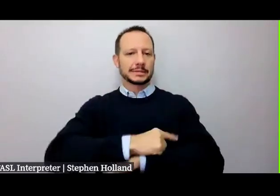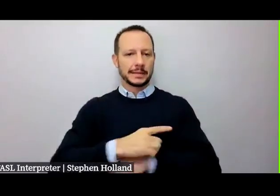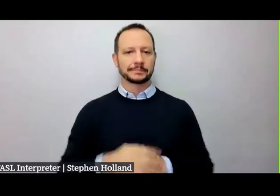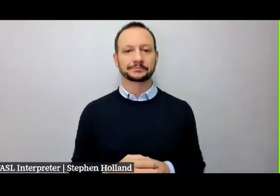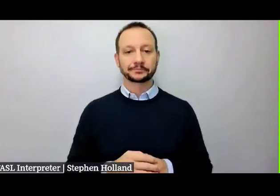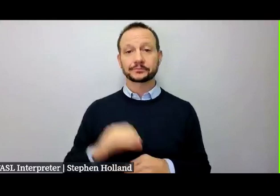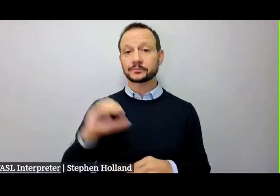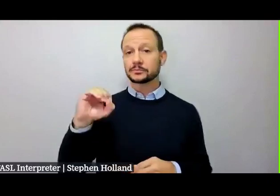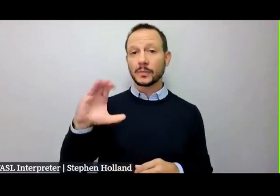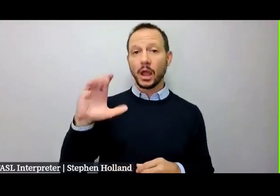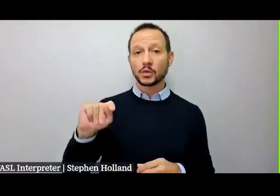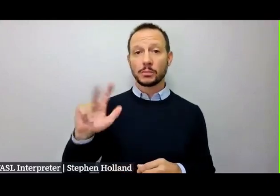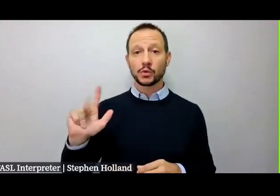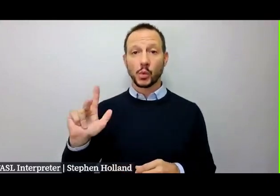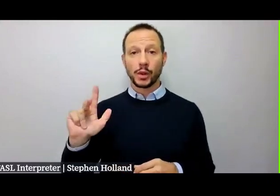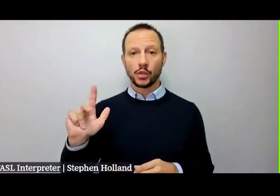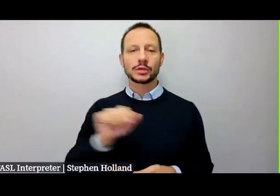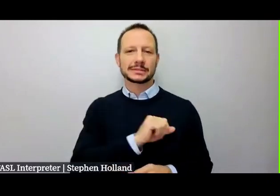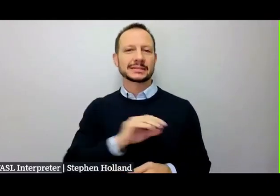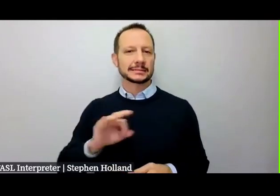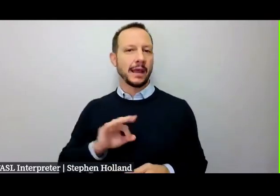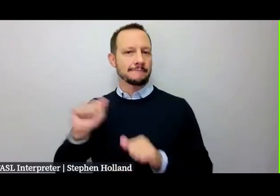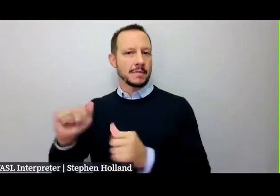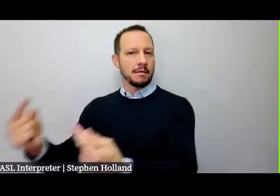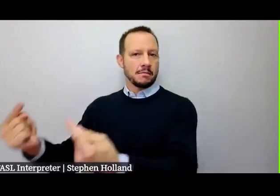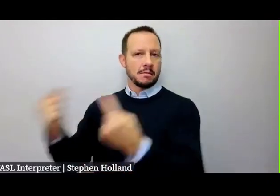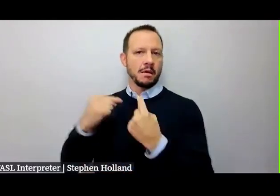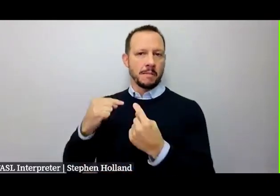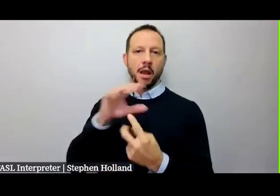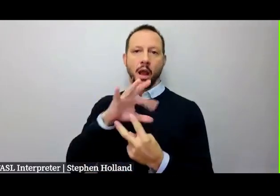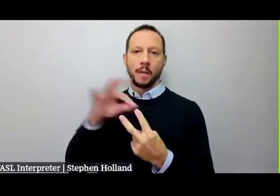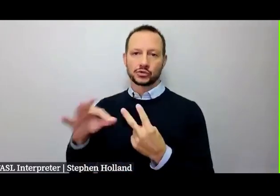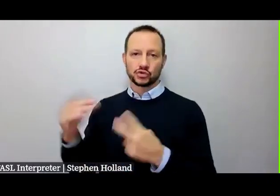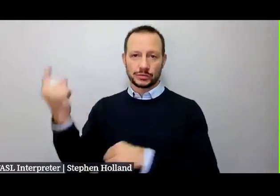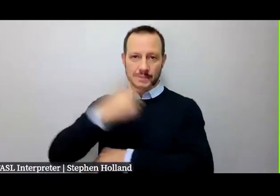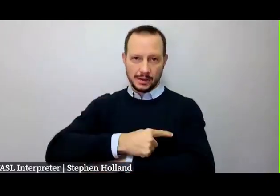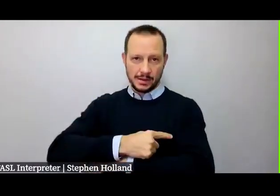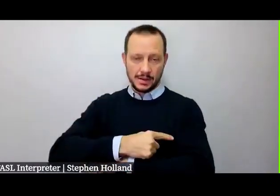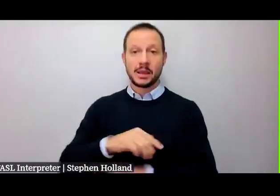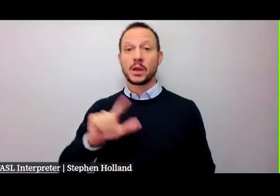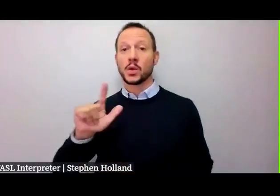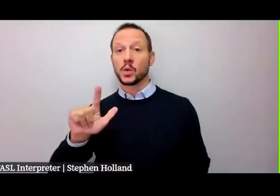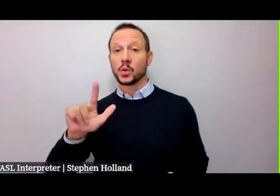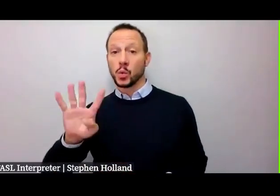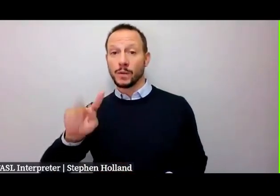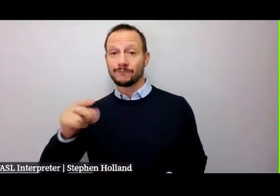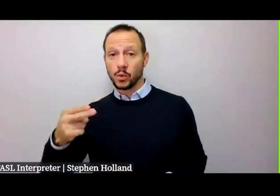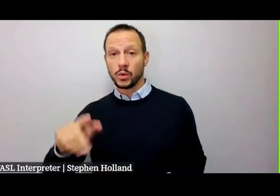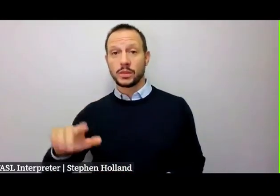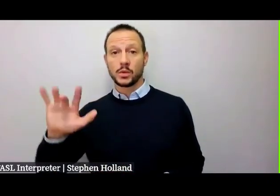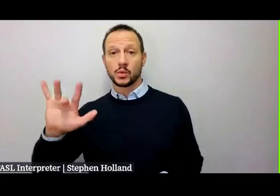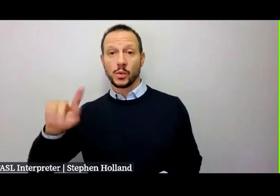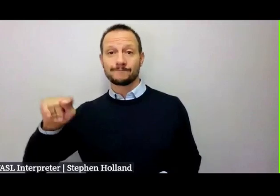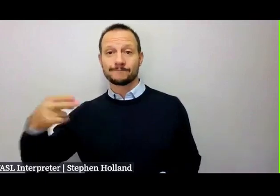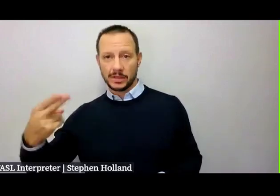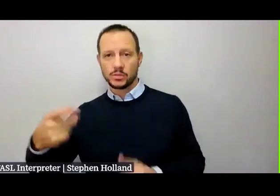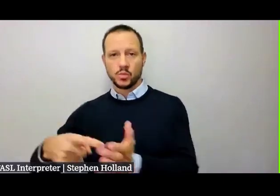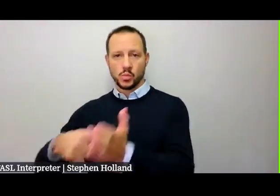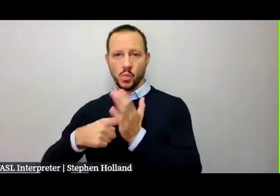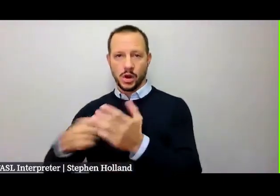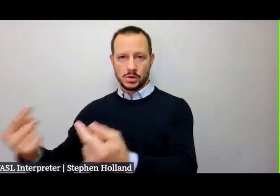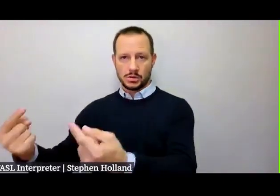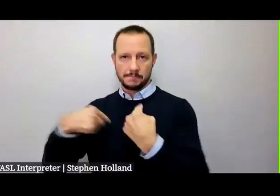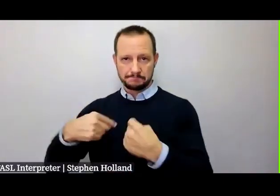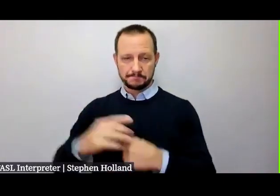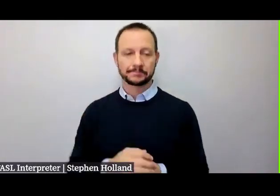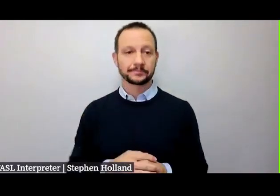for staff. Thursday, October 24th, and Friday, October 25th, will be required workdays for staff. The Asheville City School Board will be